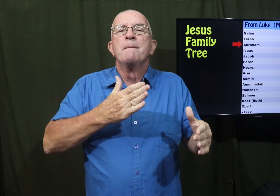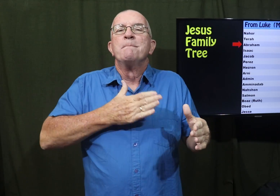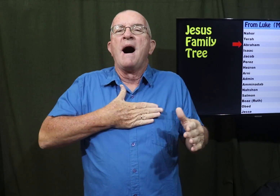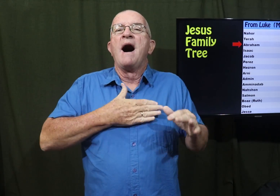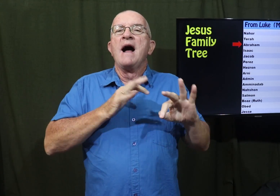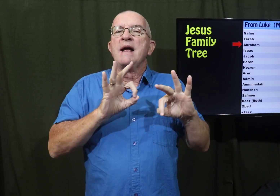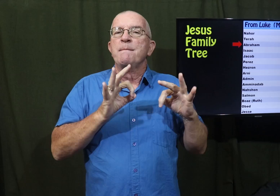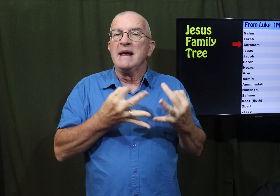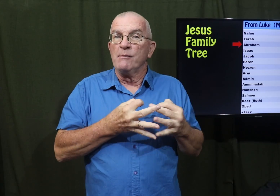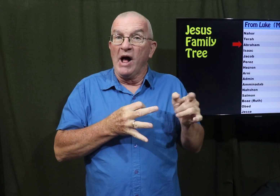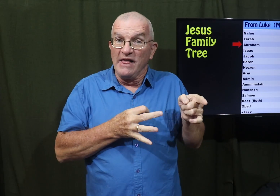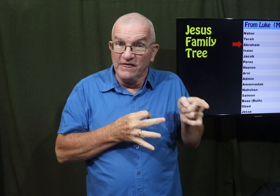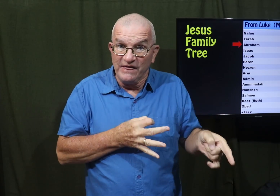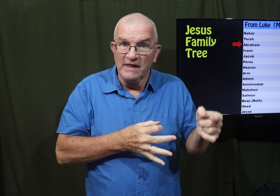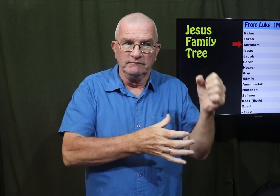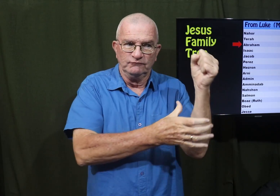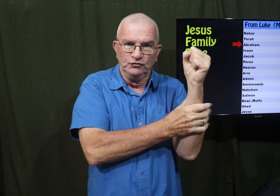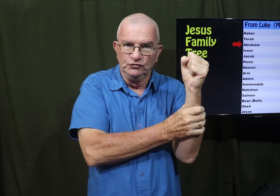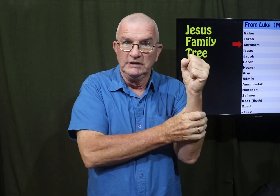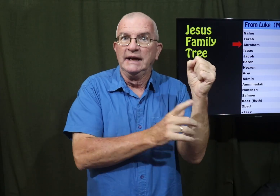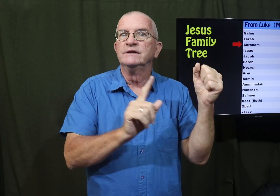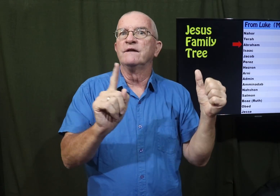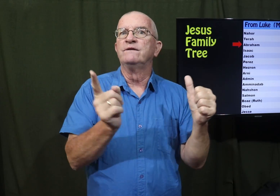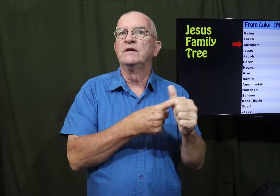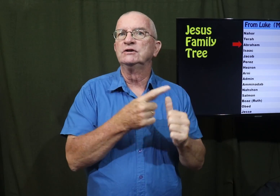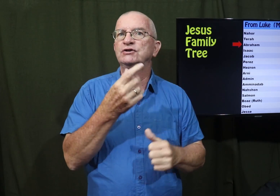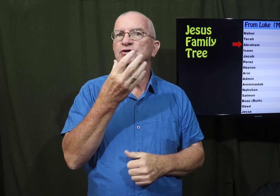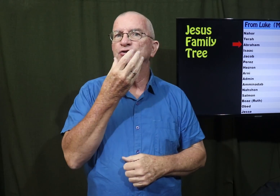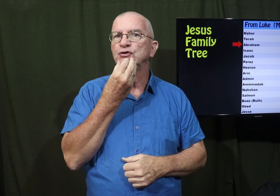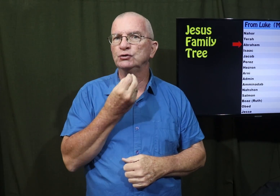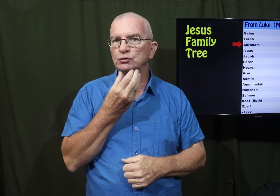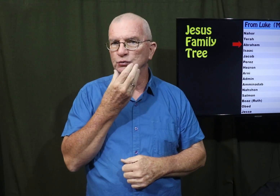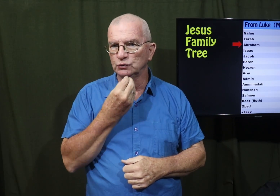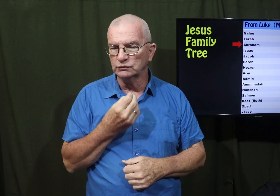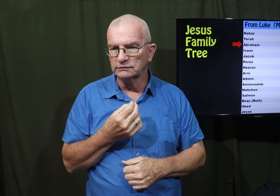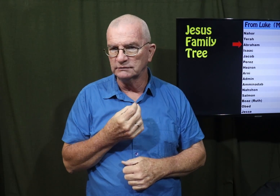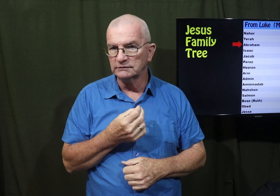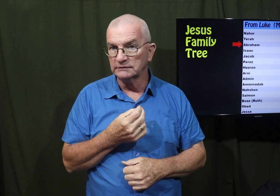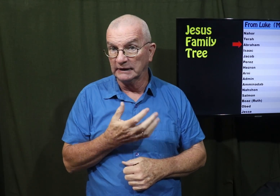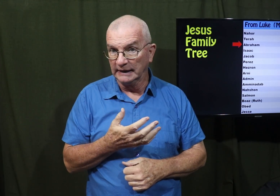you will be my people. So Abraham was the first Jew.